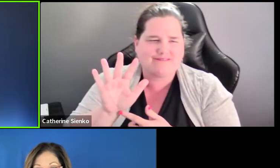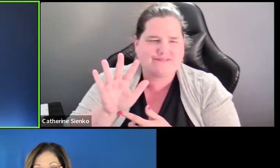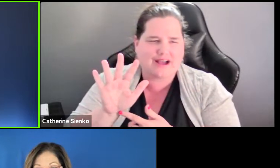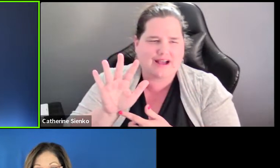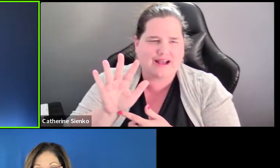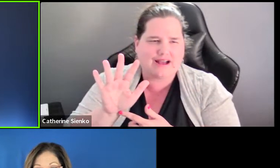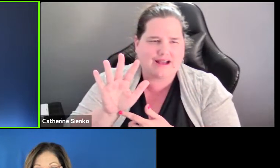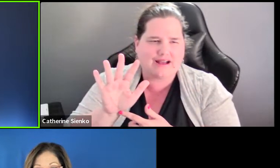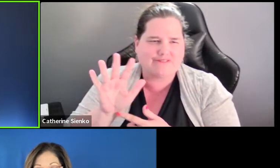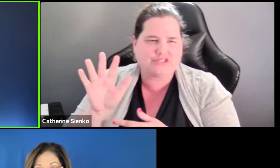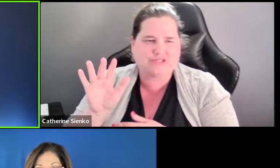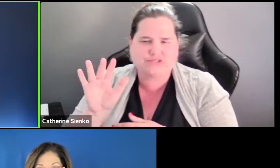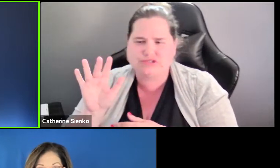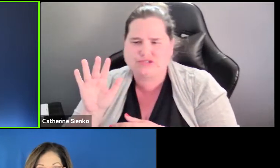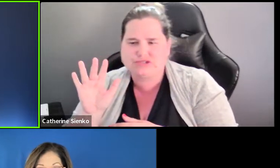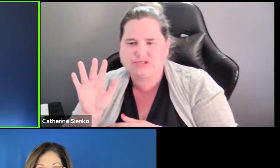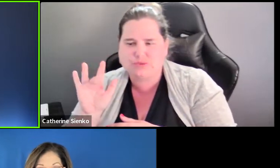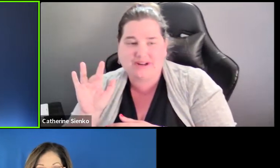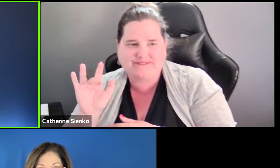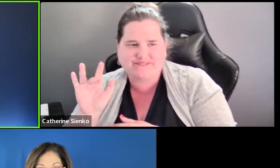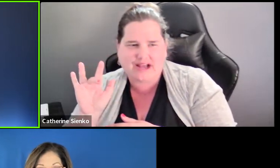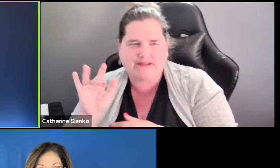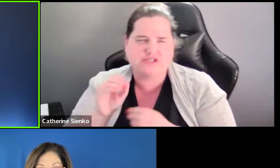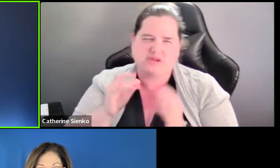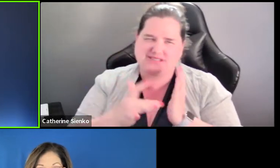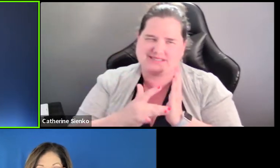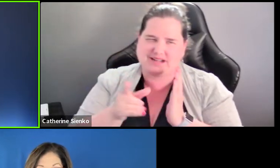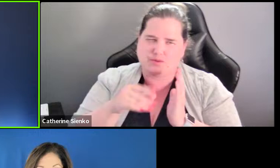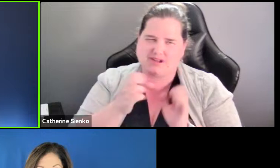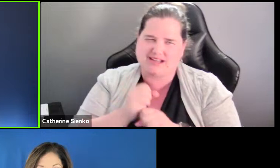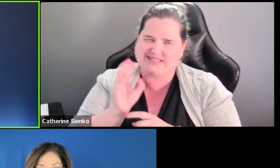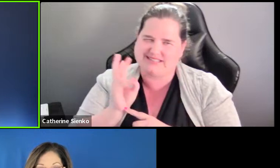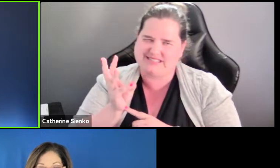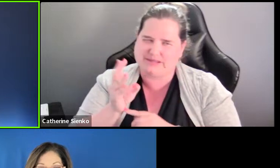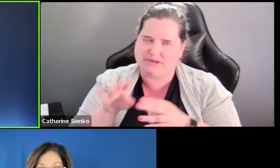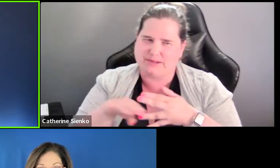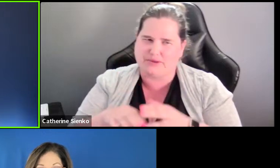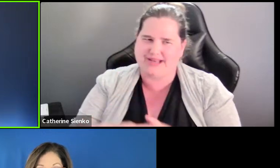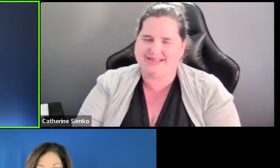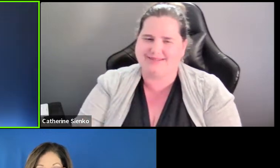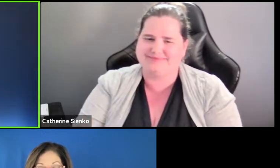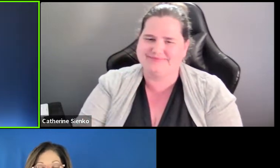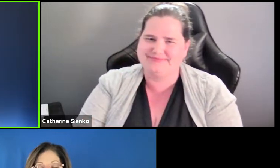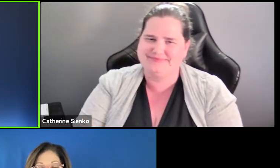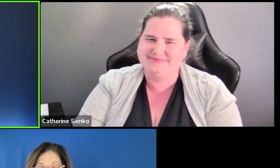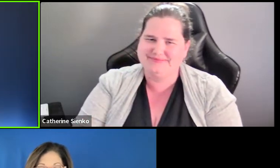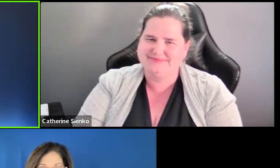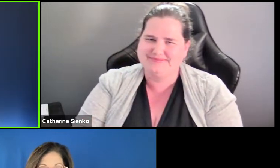Let's say come back at 5:25. So technically you get a 6-minute